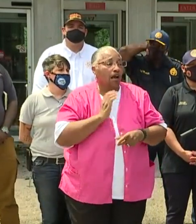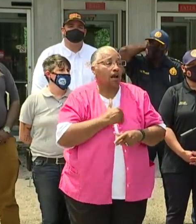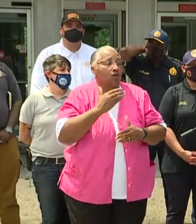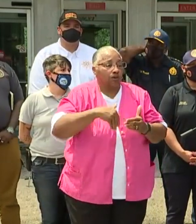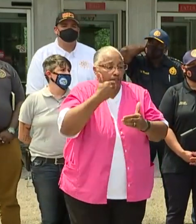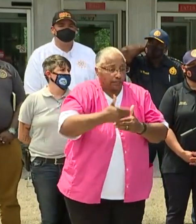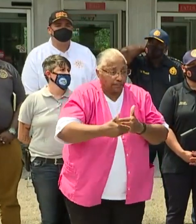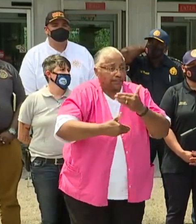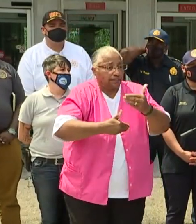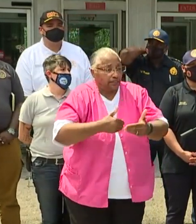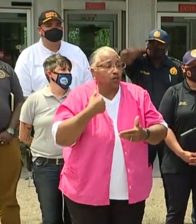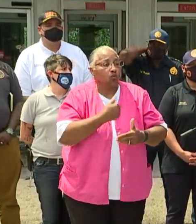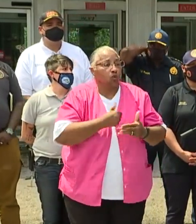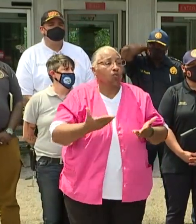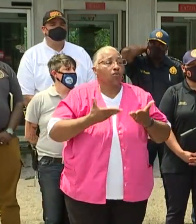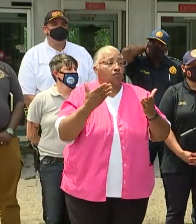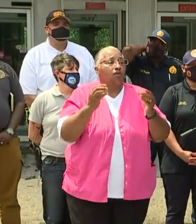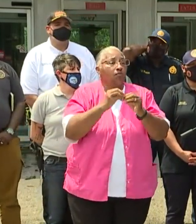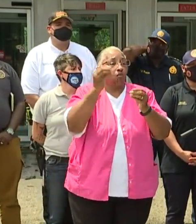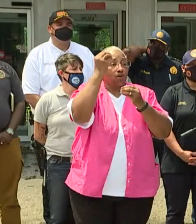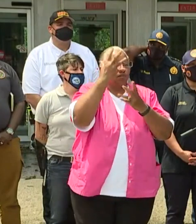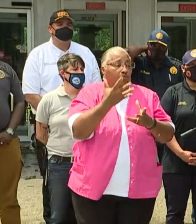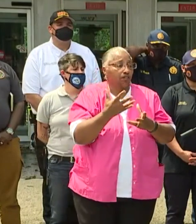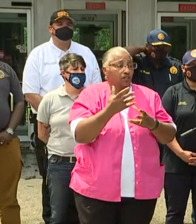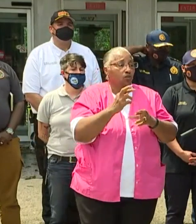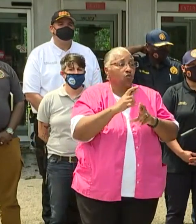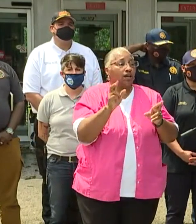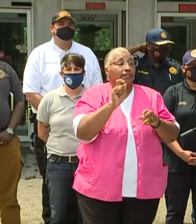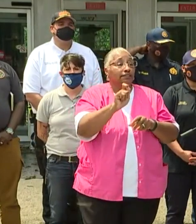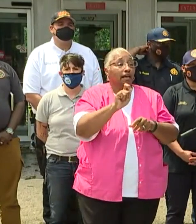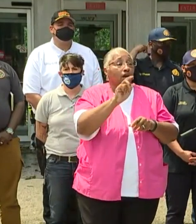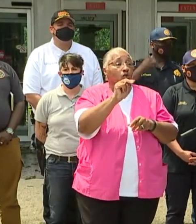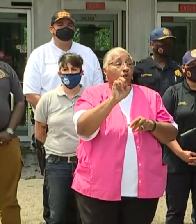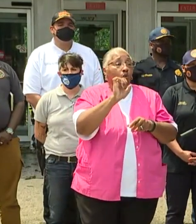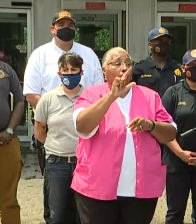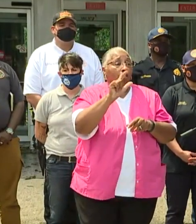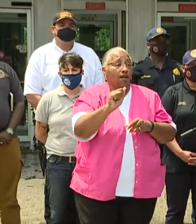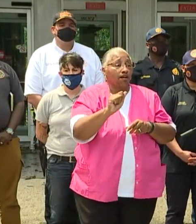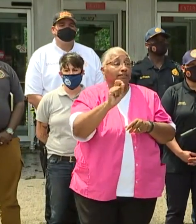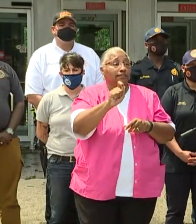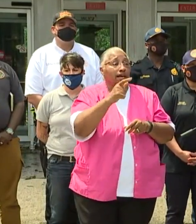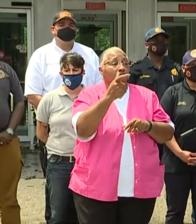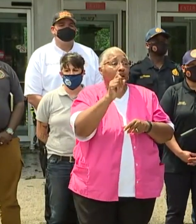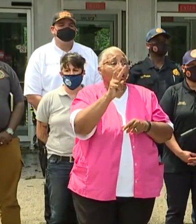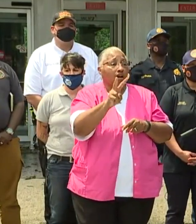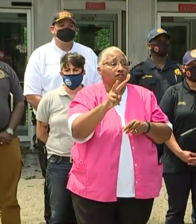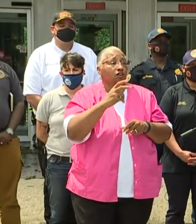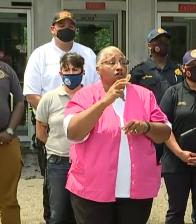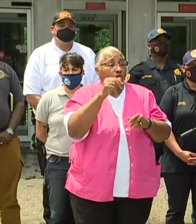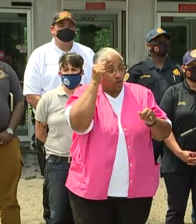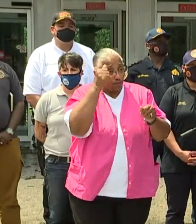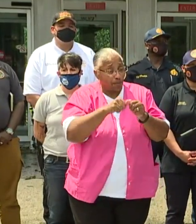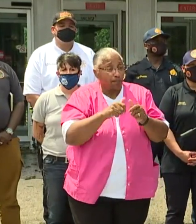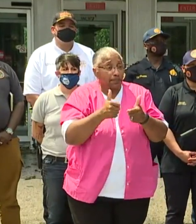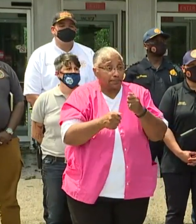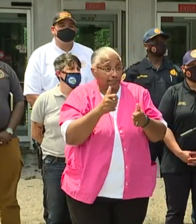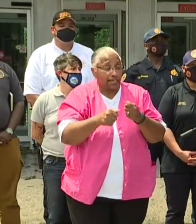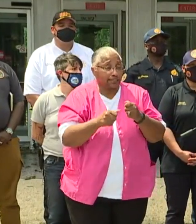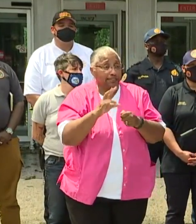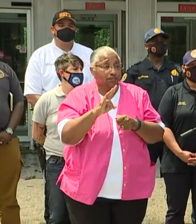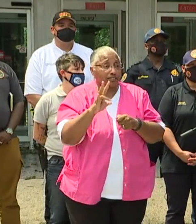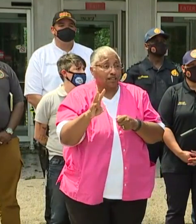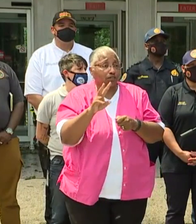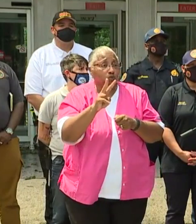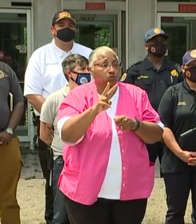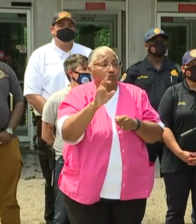We'll provide more information again at ready.nola.gov. For updates, text NOLA READY to 77295. Follow us